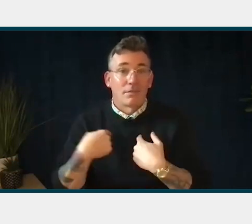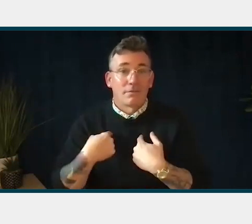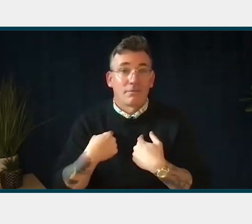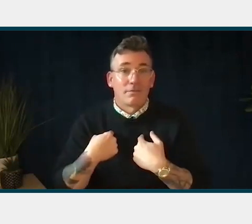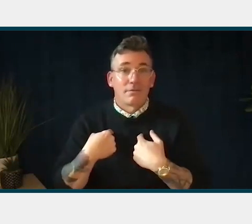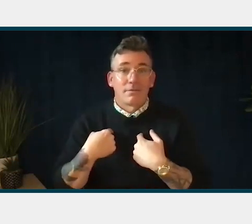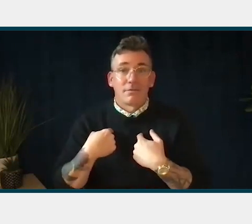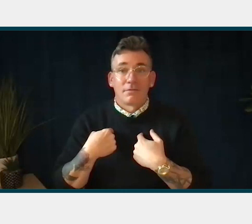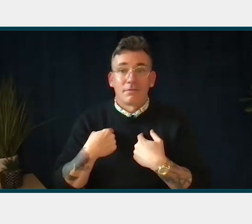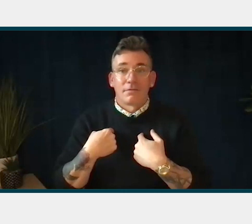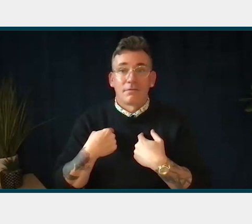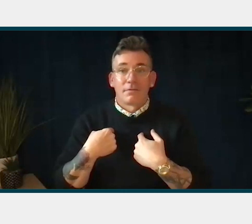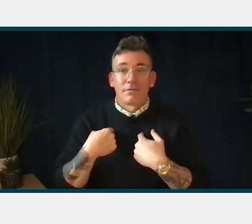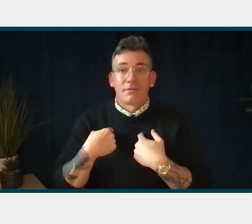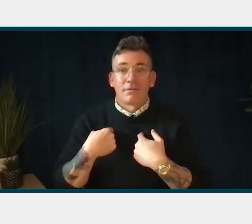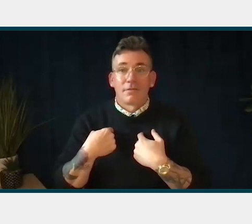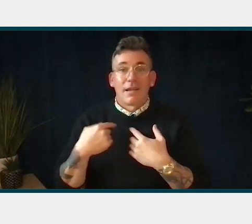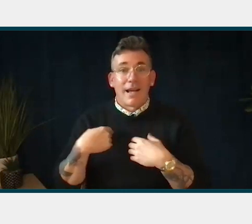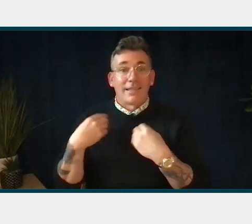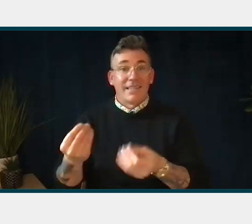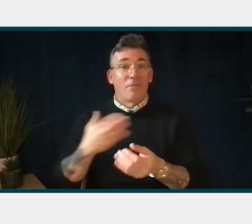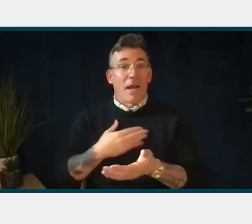But I give, my company, right, to be equitable.